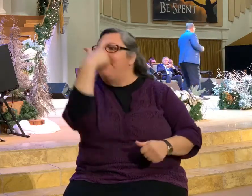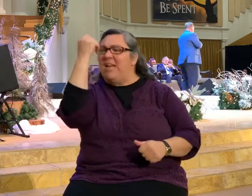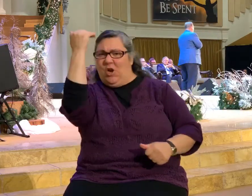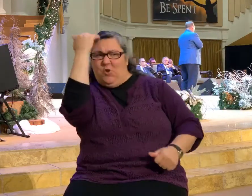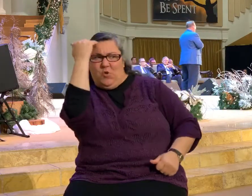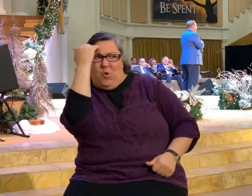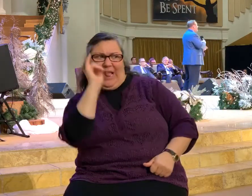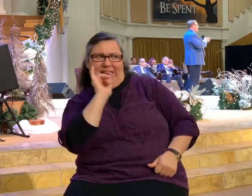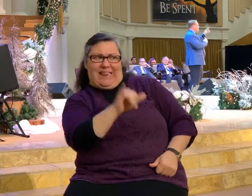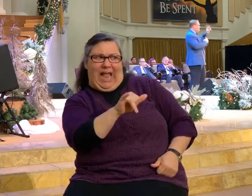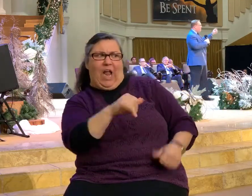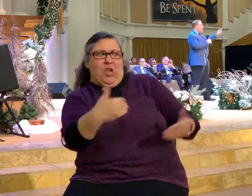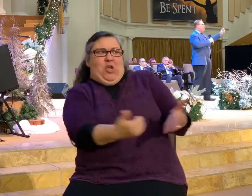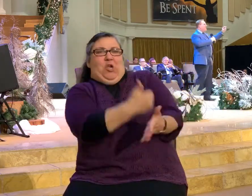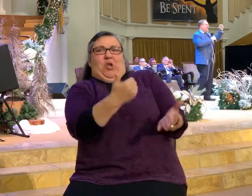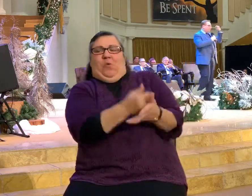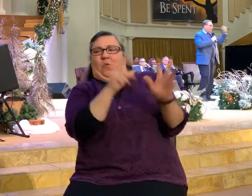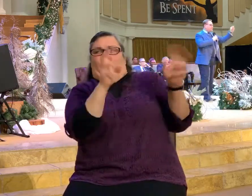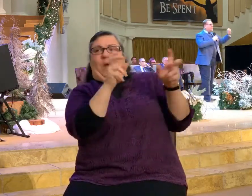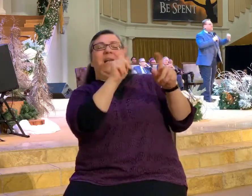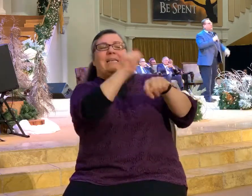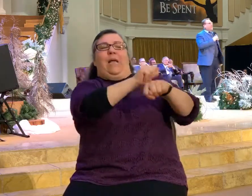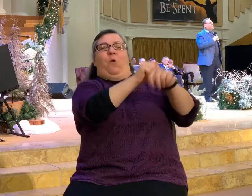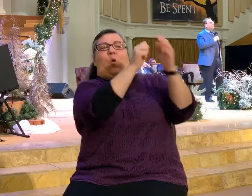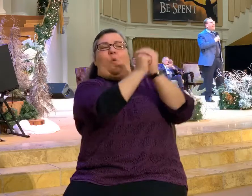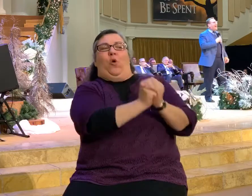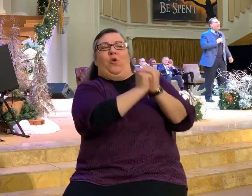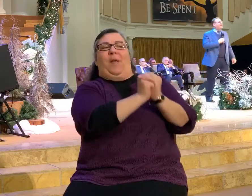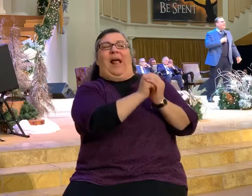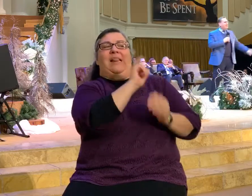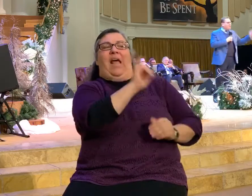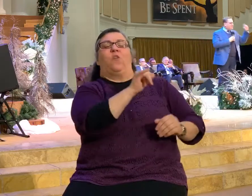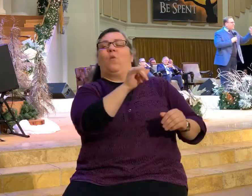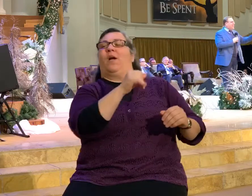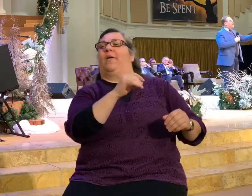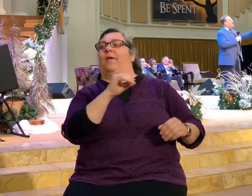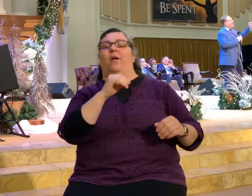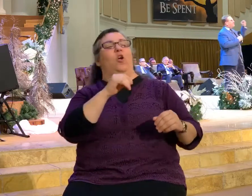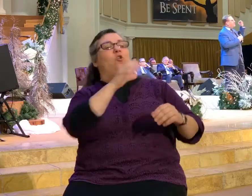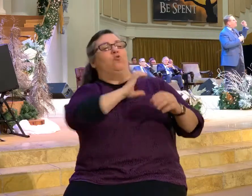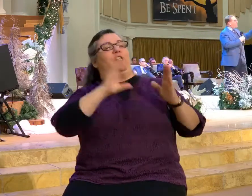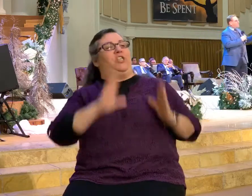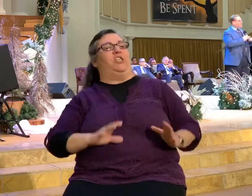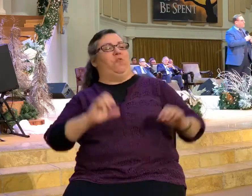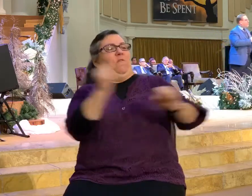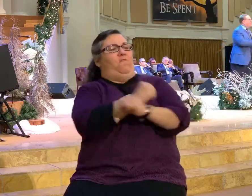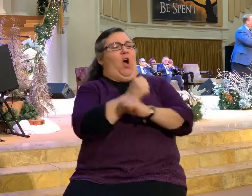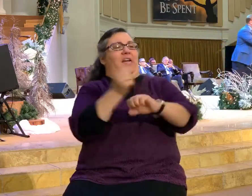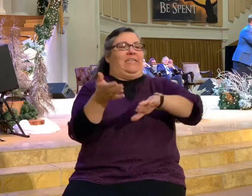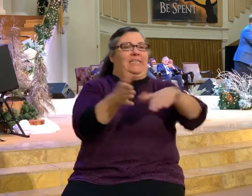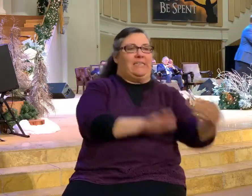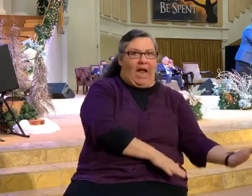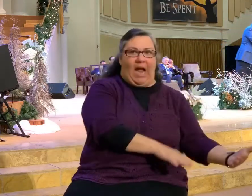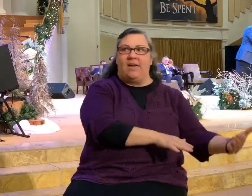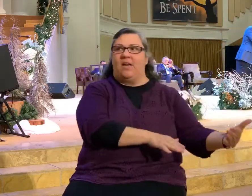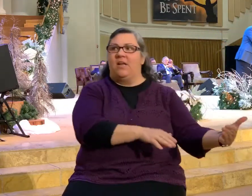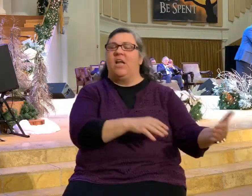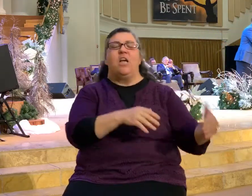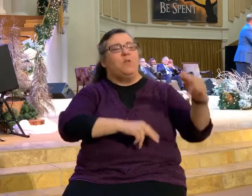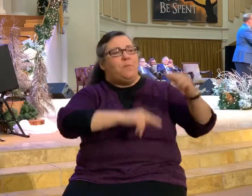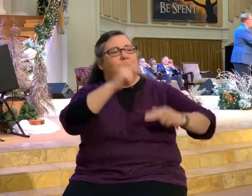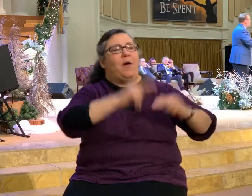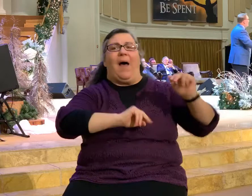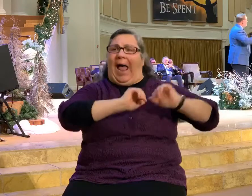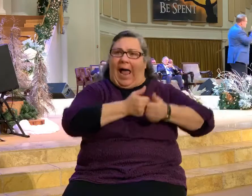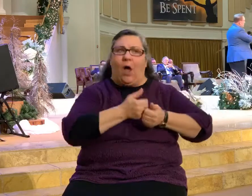worship where gladiators fought and Christians would later die, it was there. It had been built upon the back of Jewish